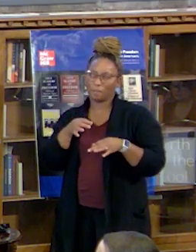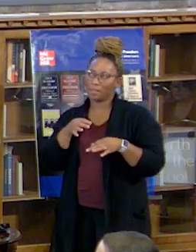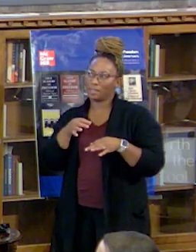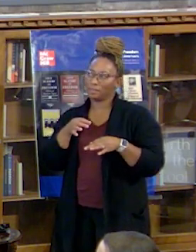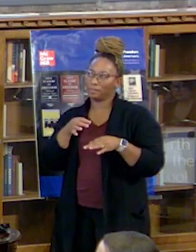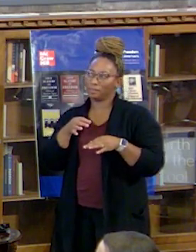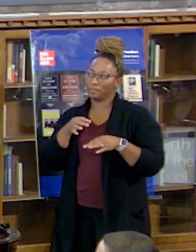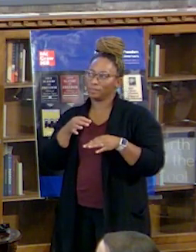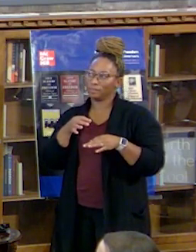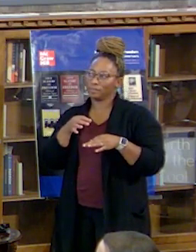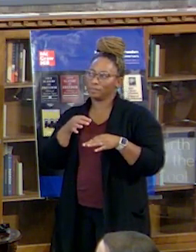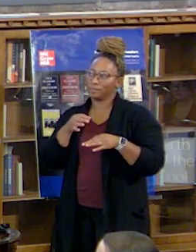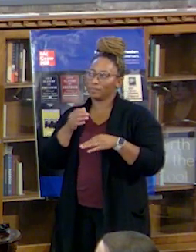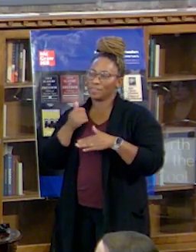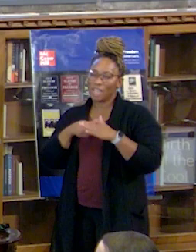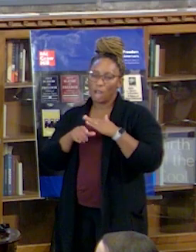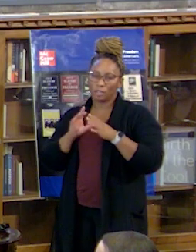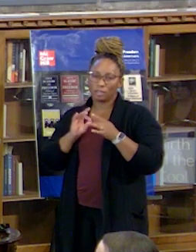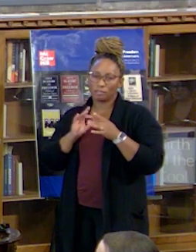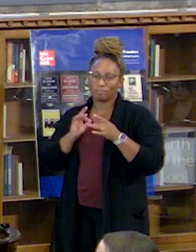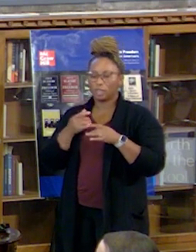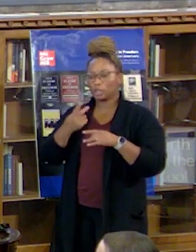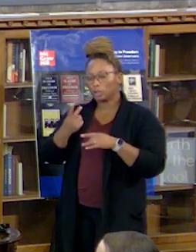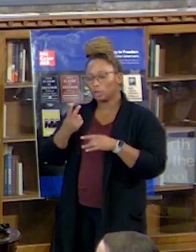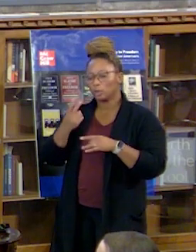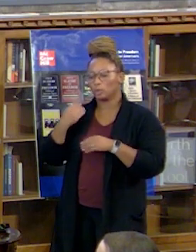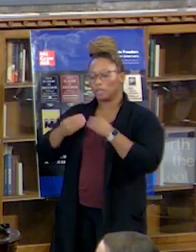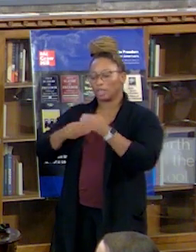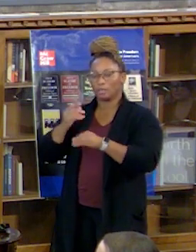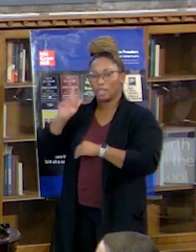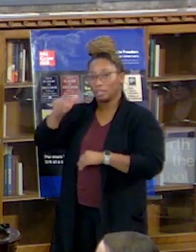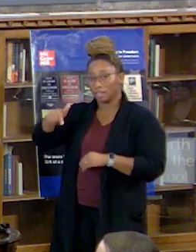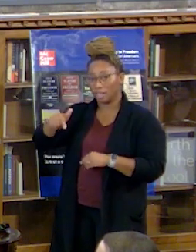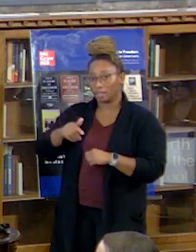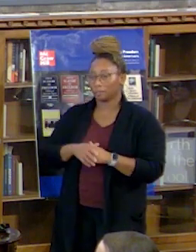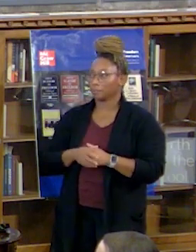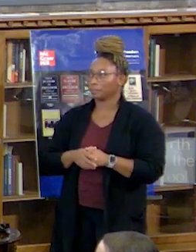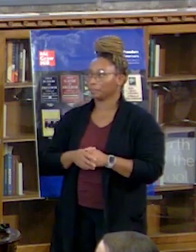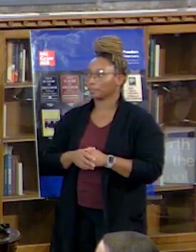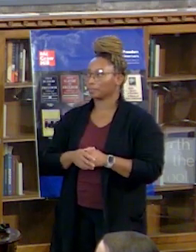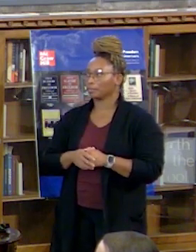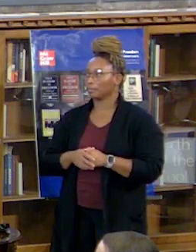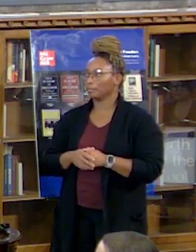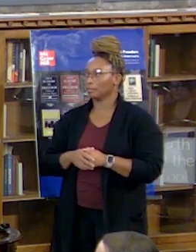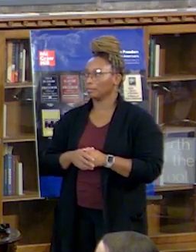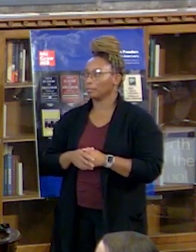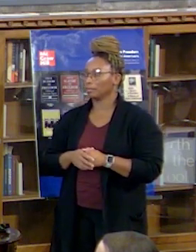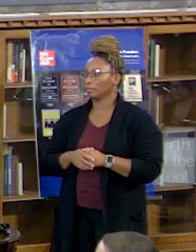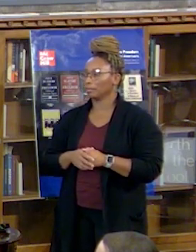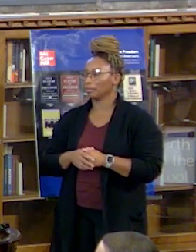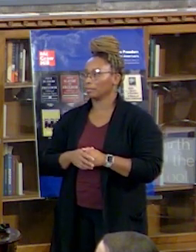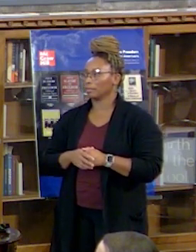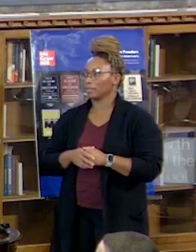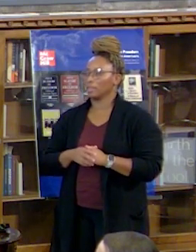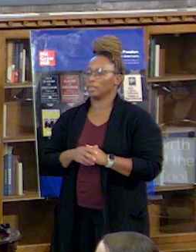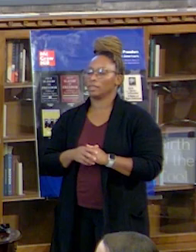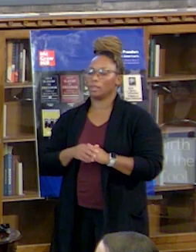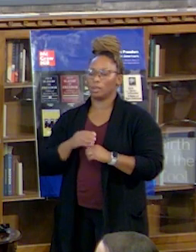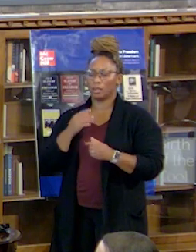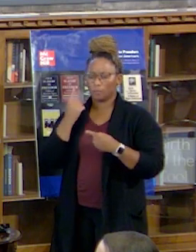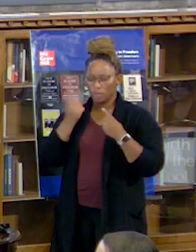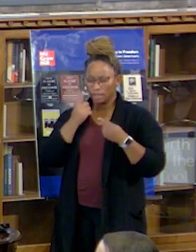undercon right a two generations later and this idea when we can think about the kinds of